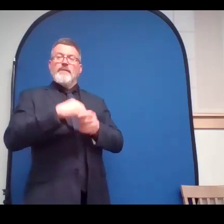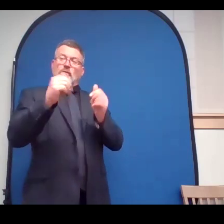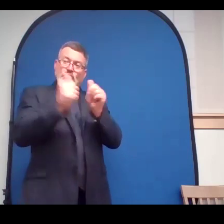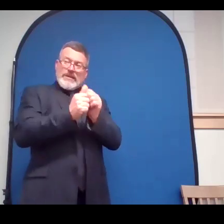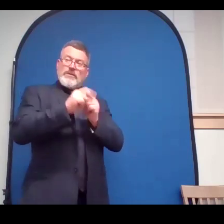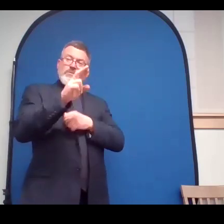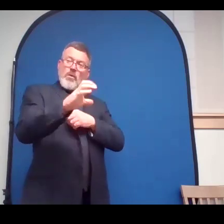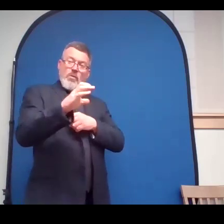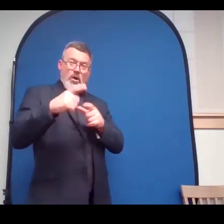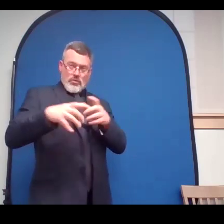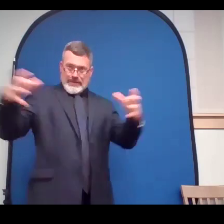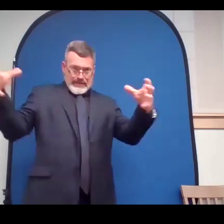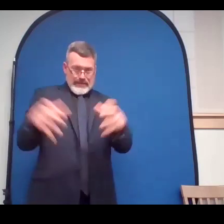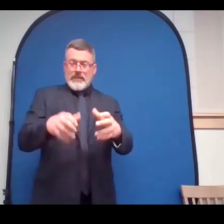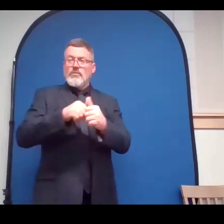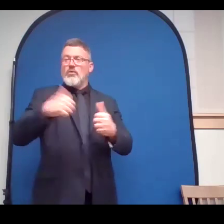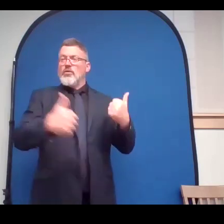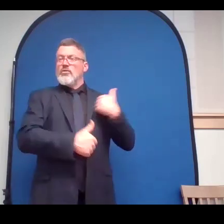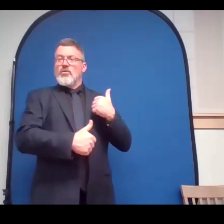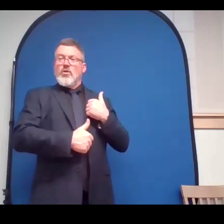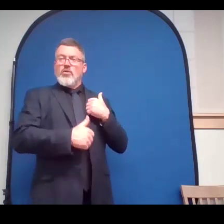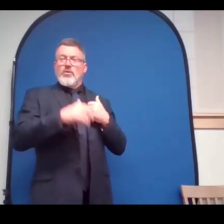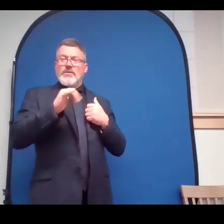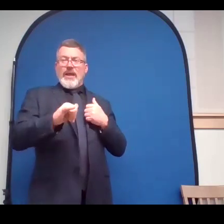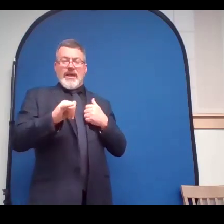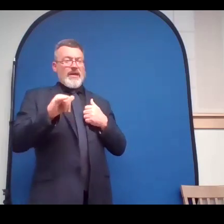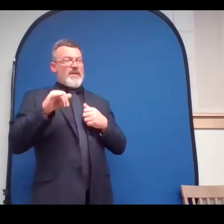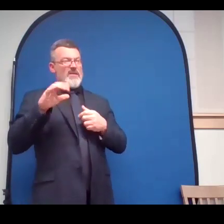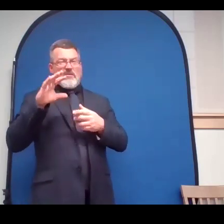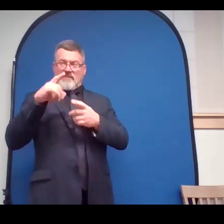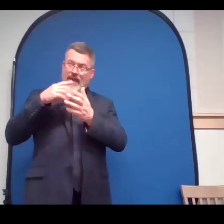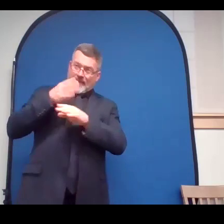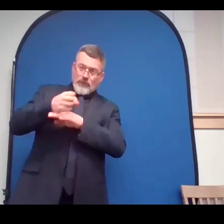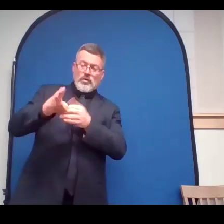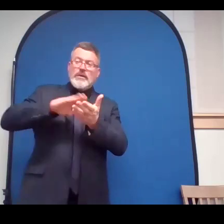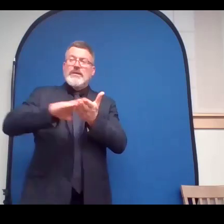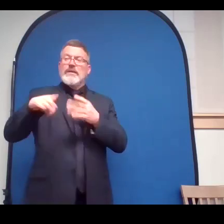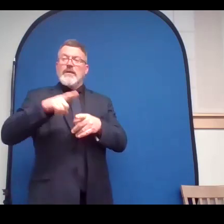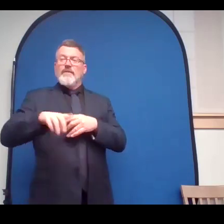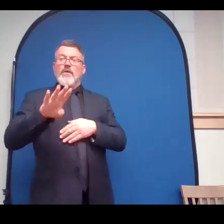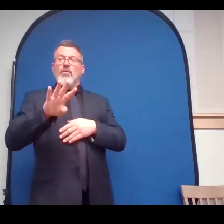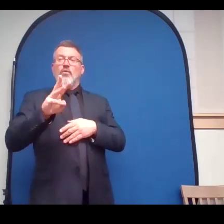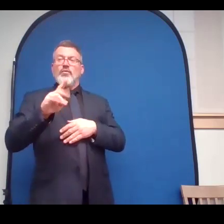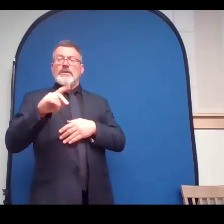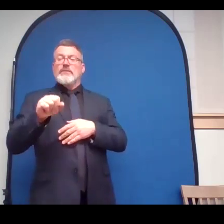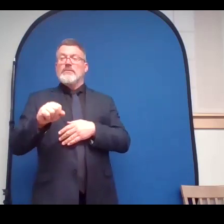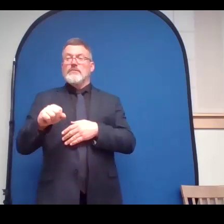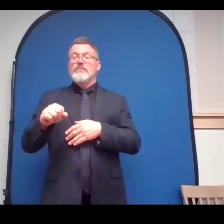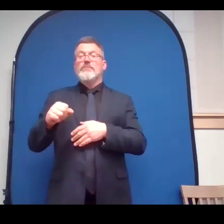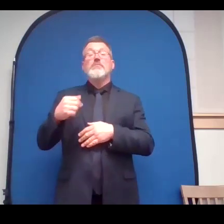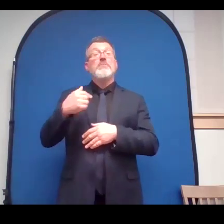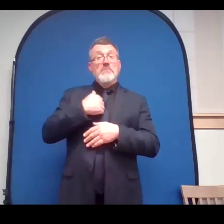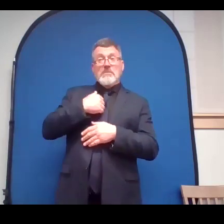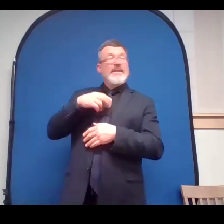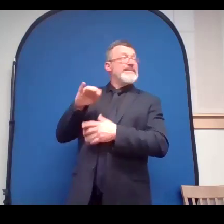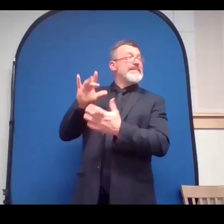after his release from forward? I knew that from CECO Staff Sergeant Hodgson that immediately following his discharge,